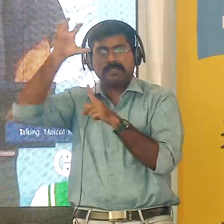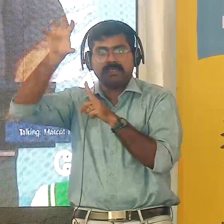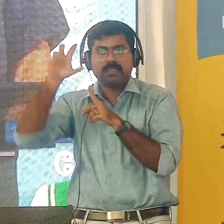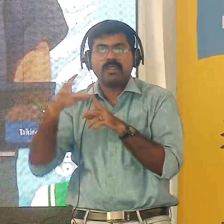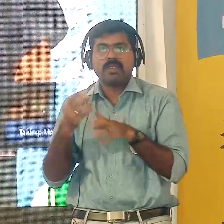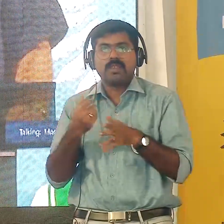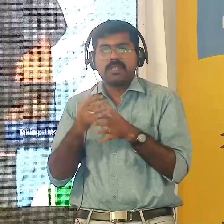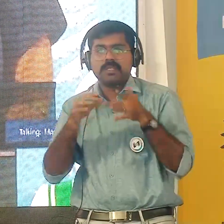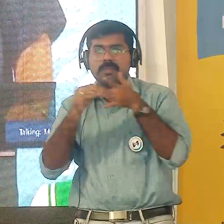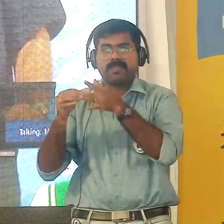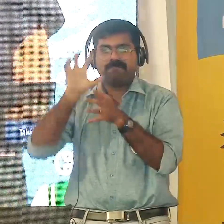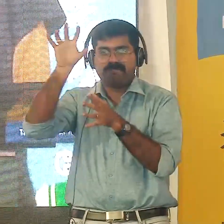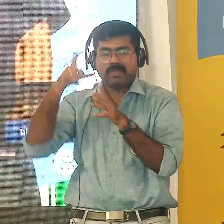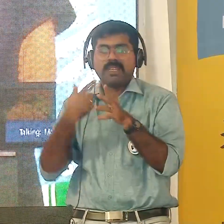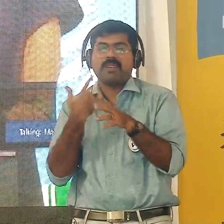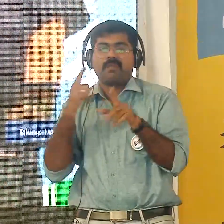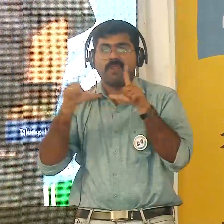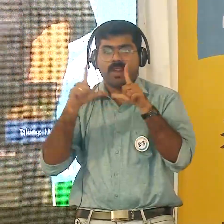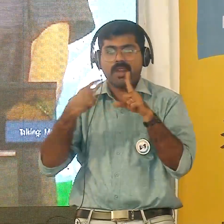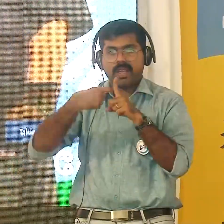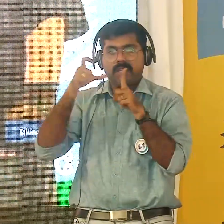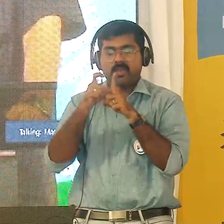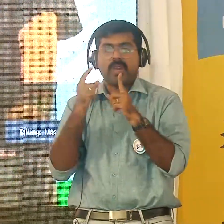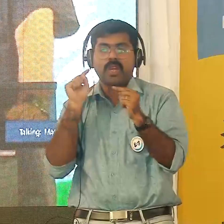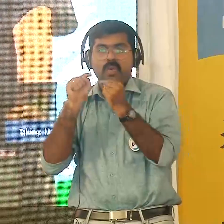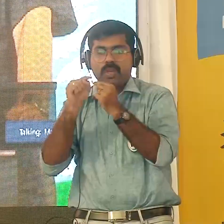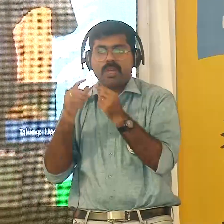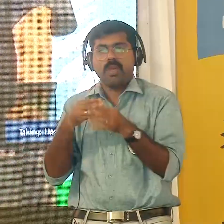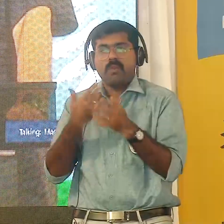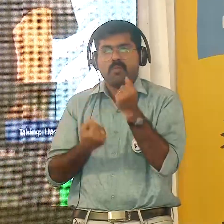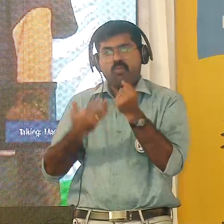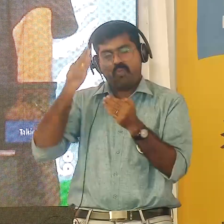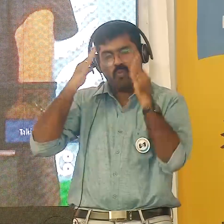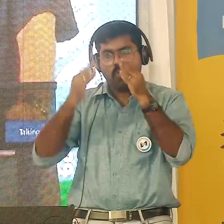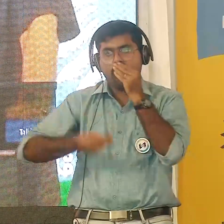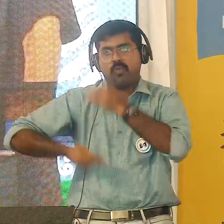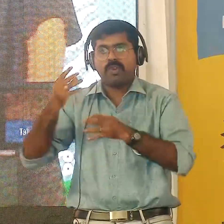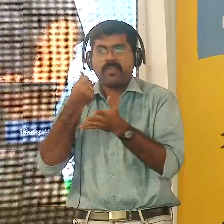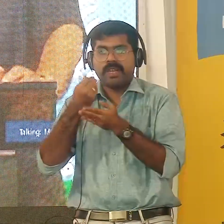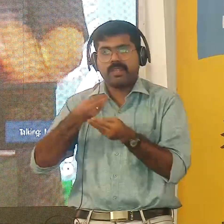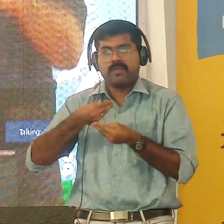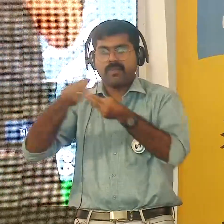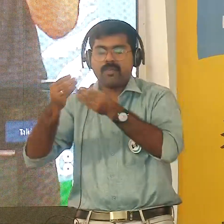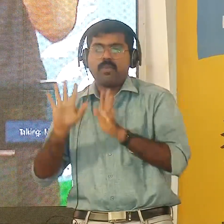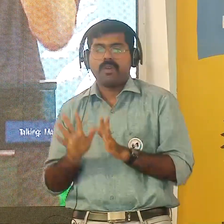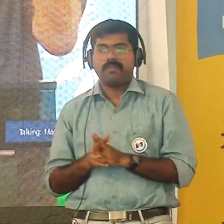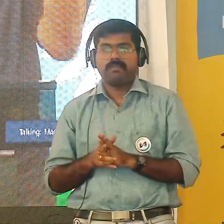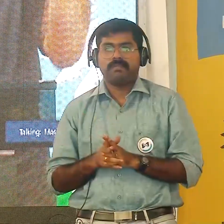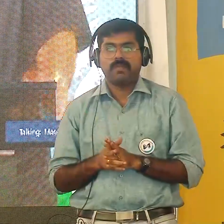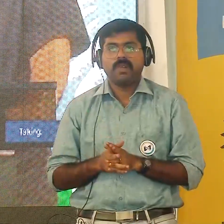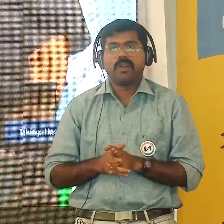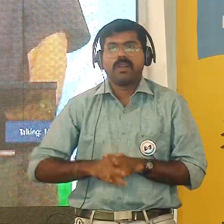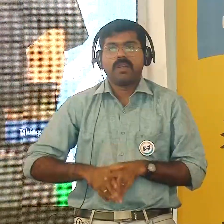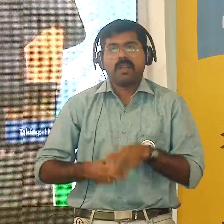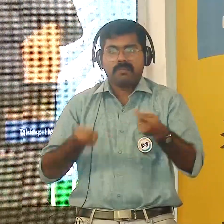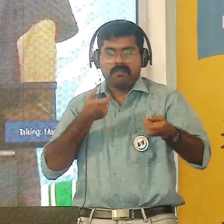special investments in these districts. The formulation of these packages has been based, as